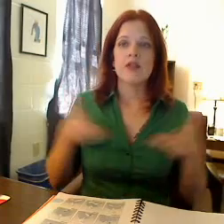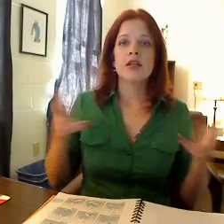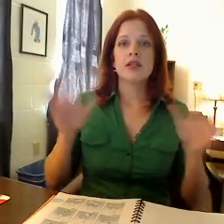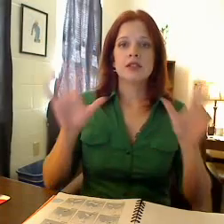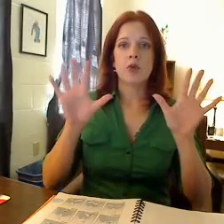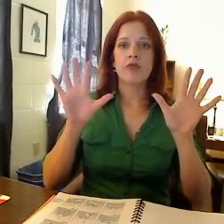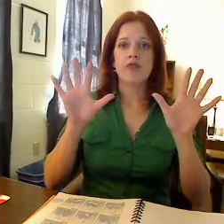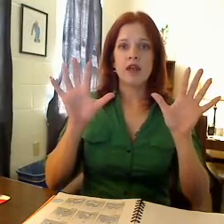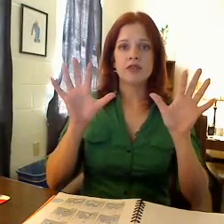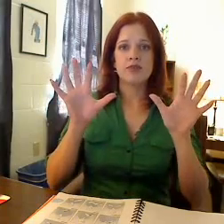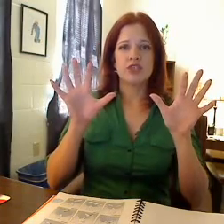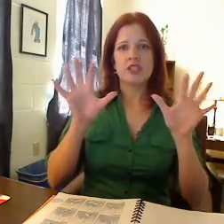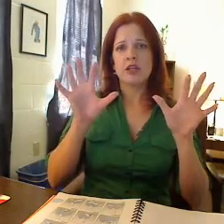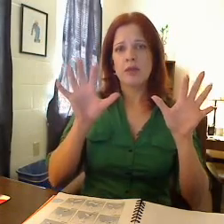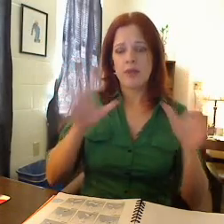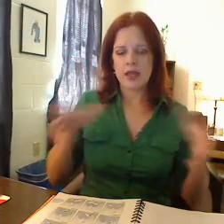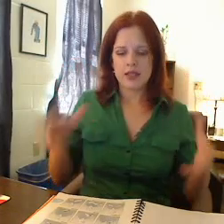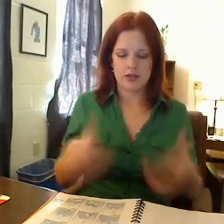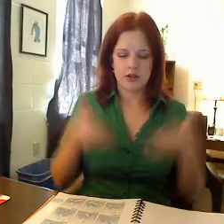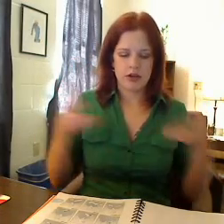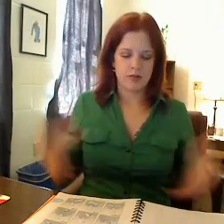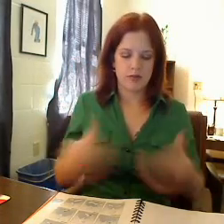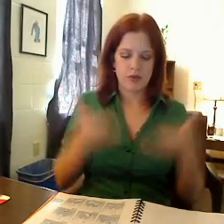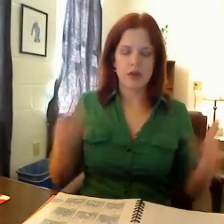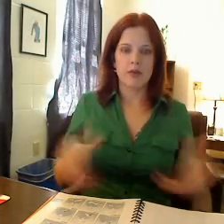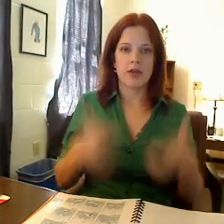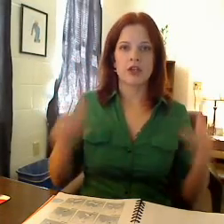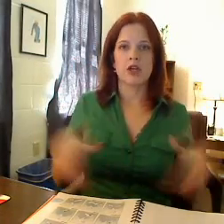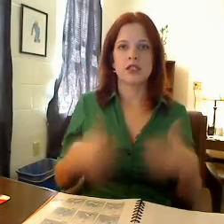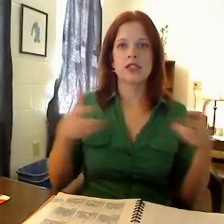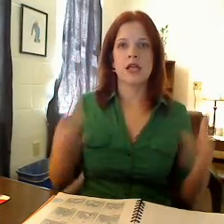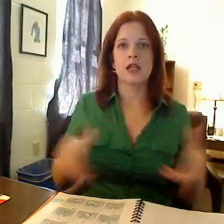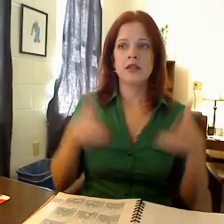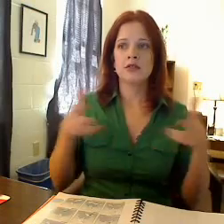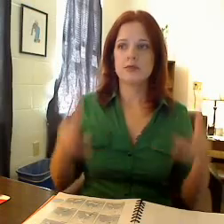Salad. It's open fives, just a little bit bent, and you're going to pull it up like you're tossing a salad.